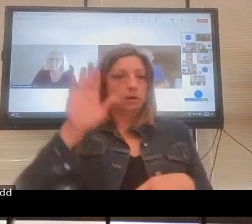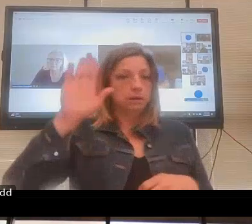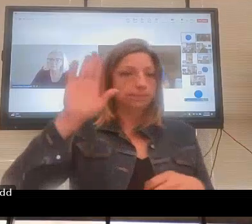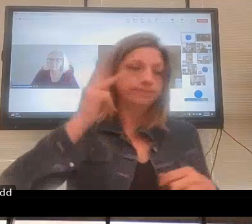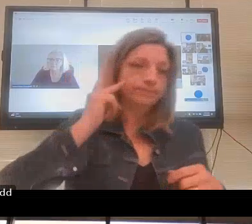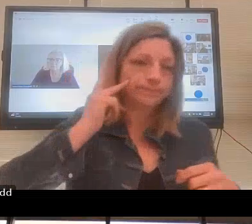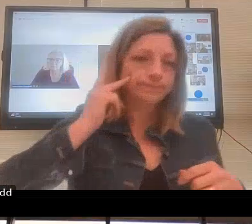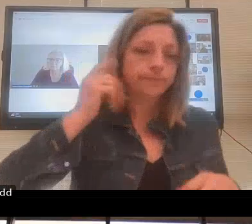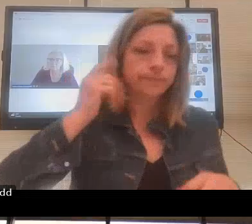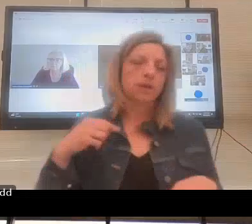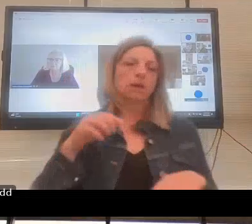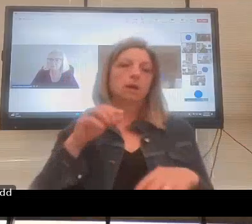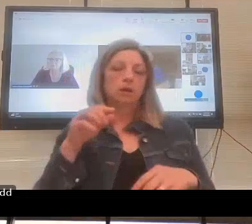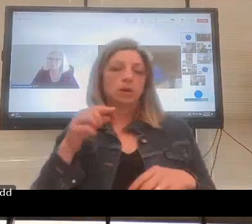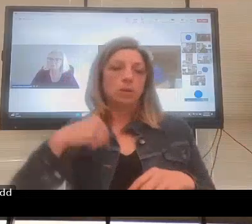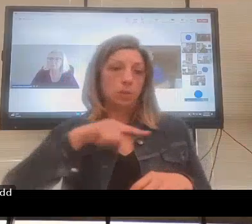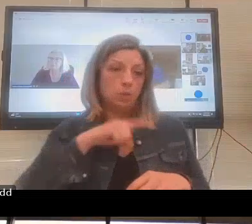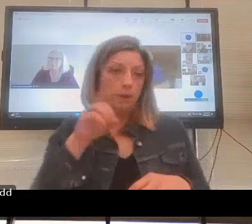Dr. Todd,